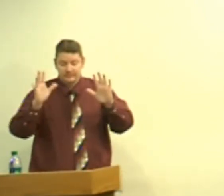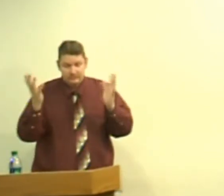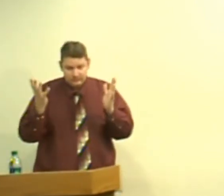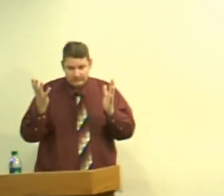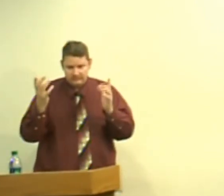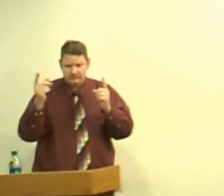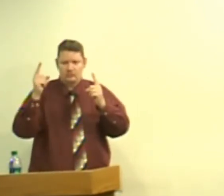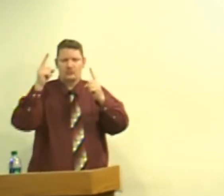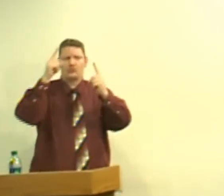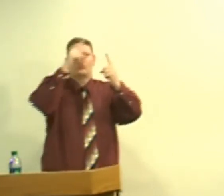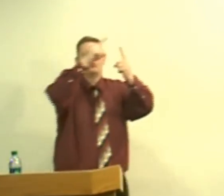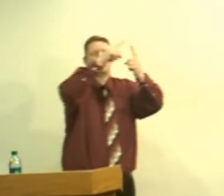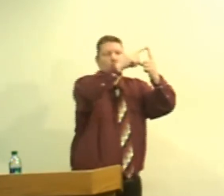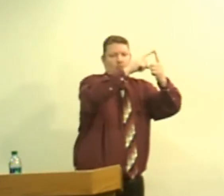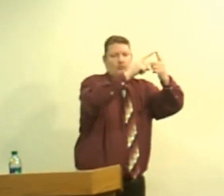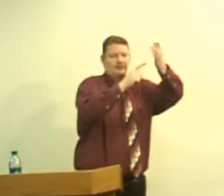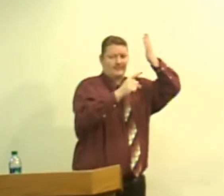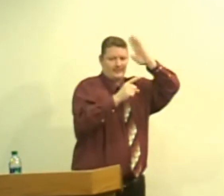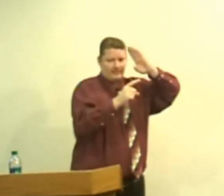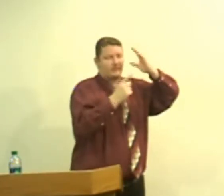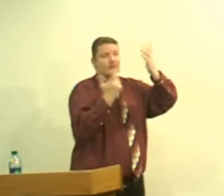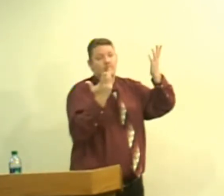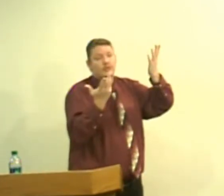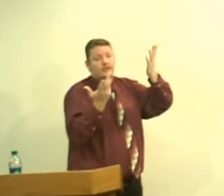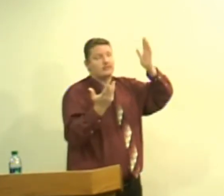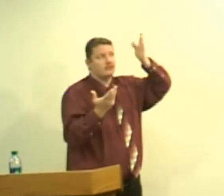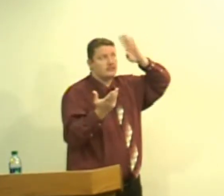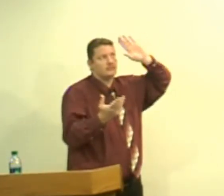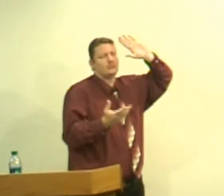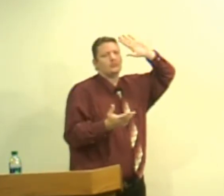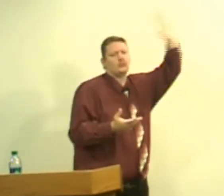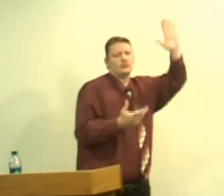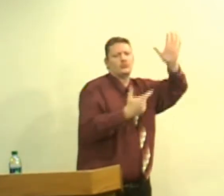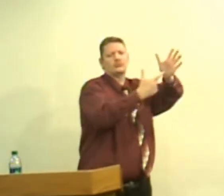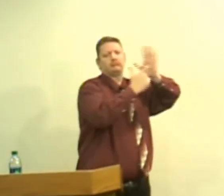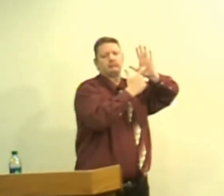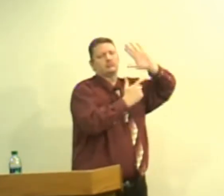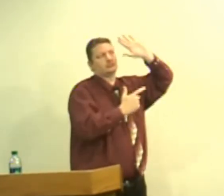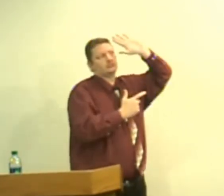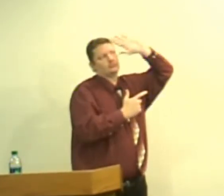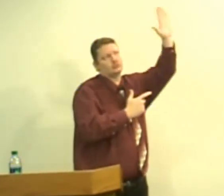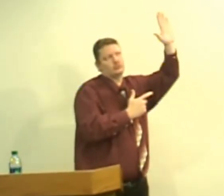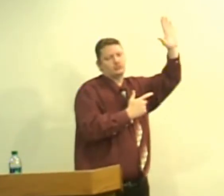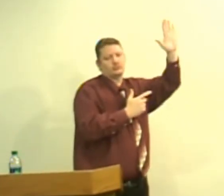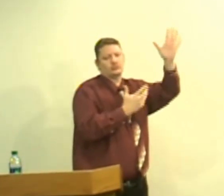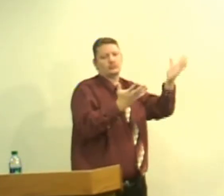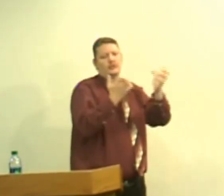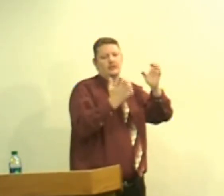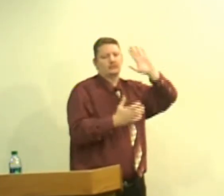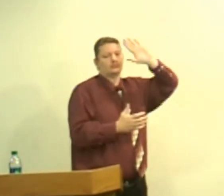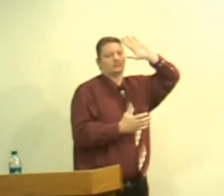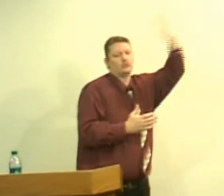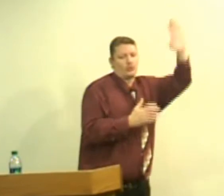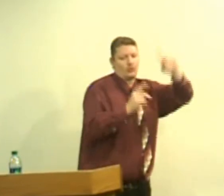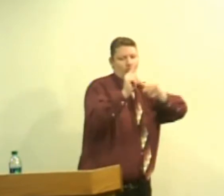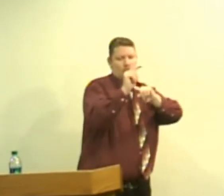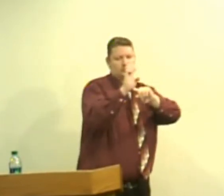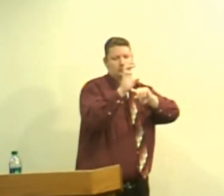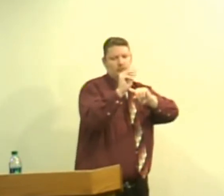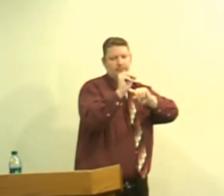Talk about the sacrifice to God and what he wants, what he desires,